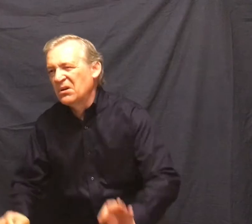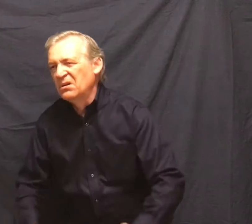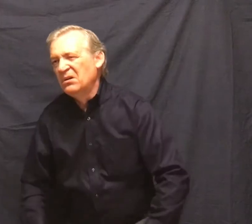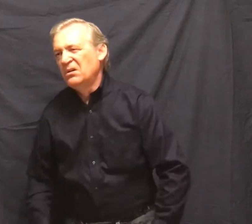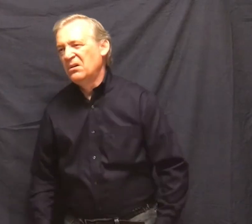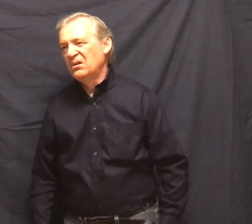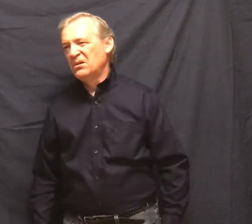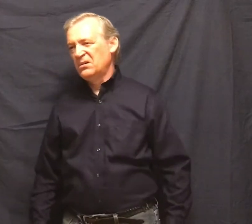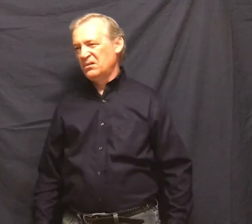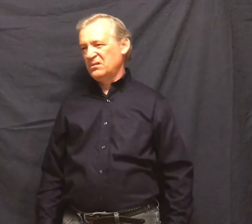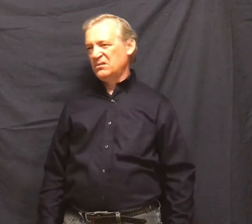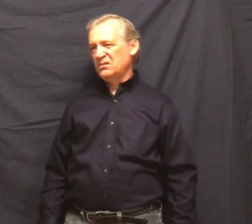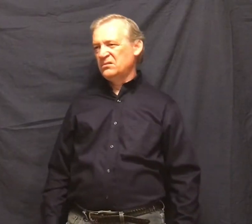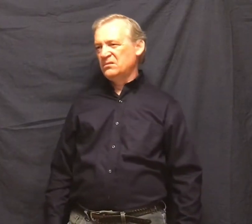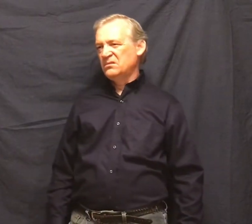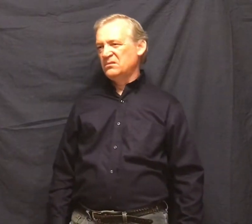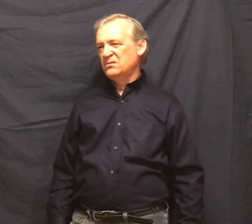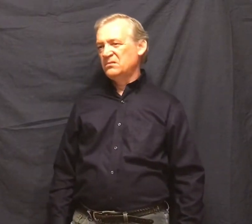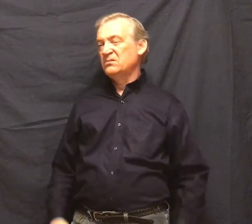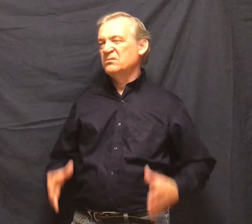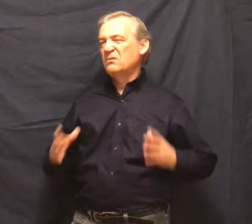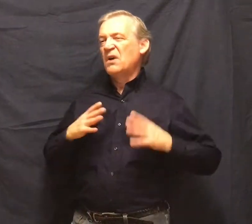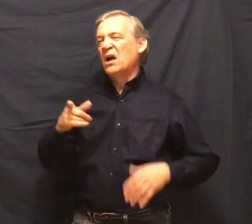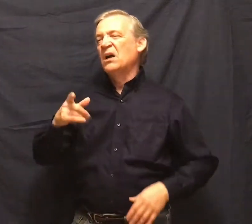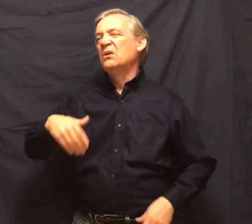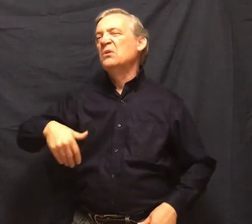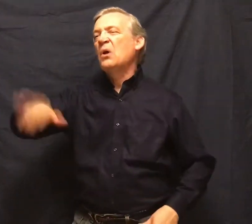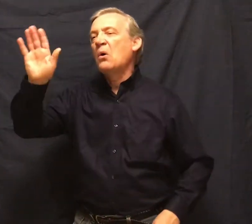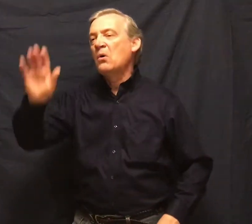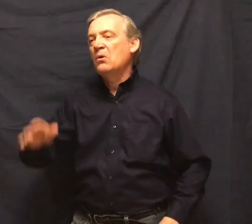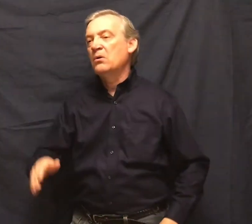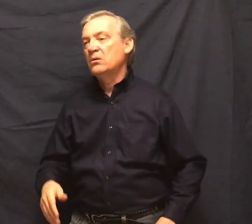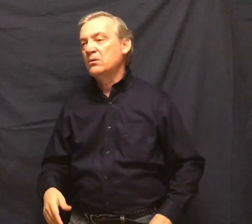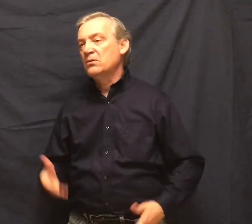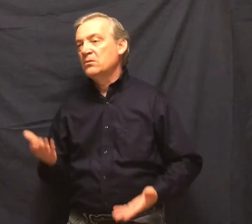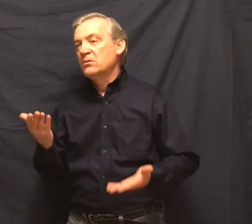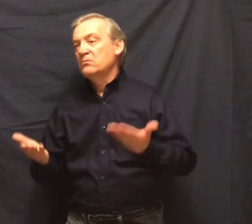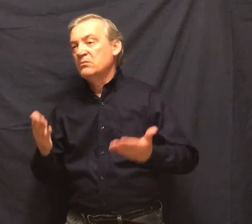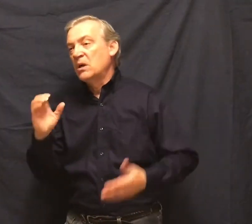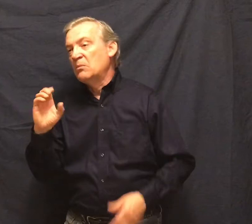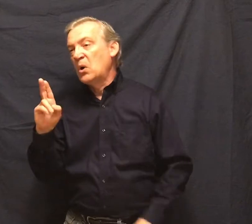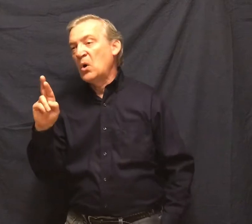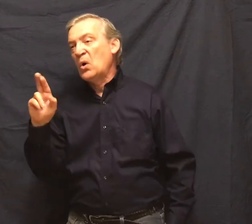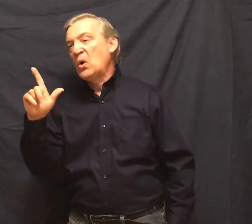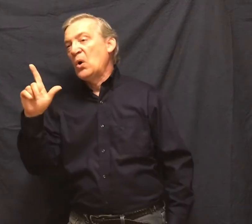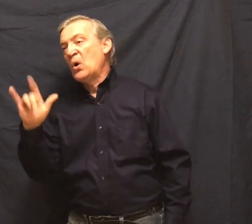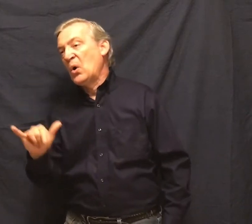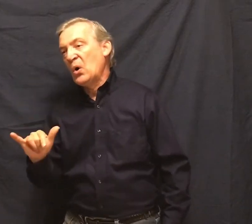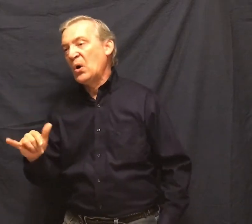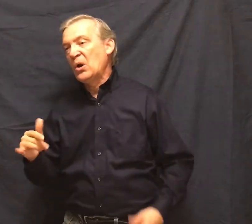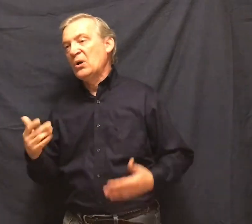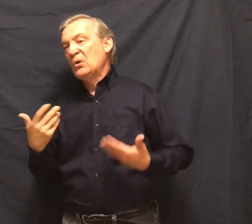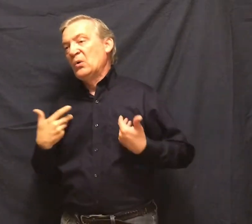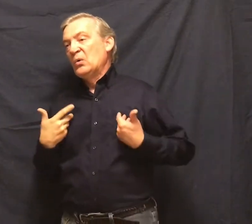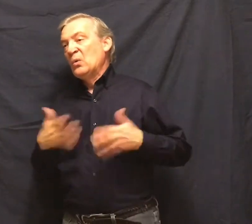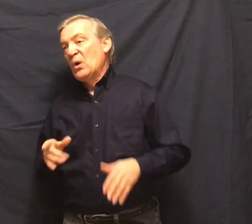So maybe you just better scatter along now, 'cause Curly maybe ain't gonna like his wife out in the barn with us bindle stiffs.